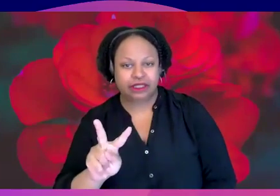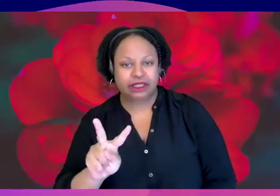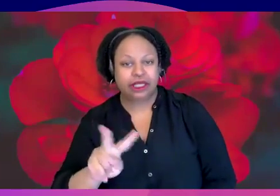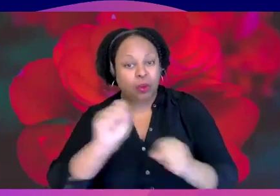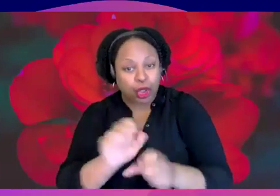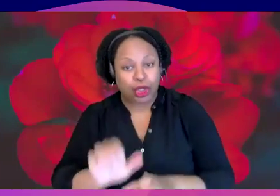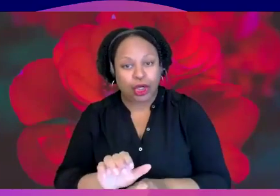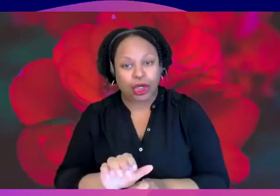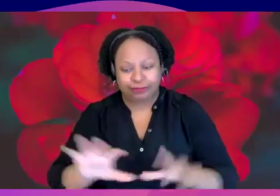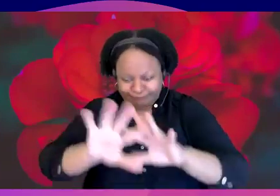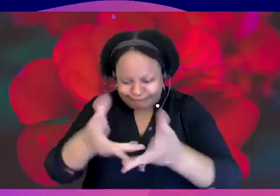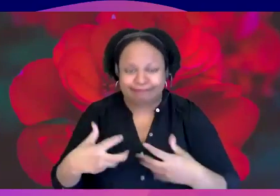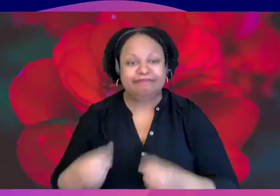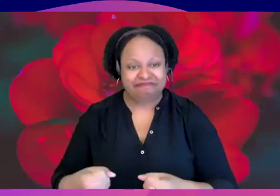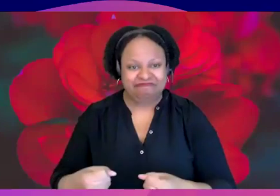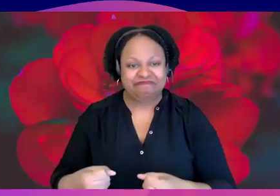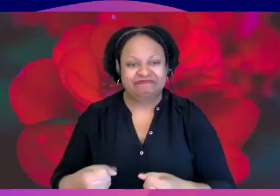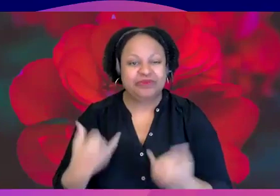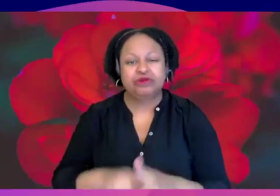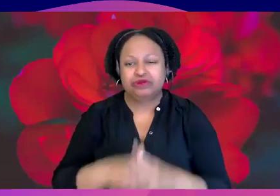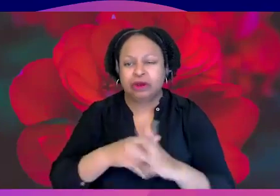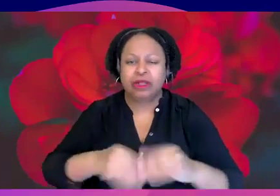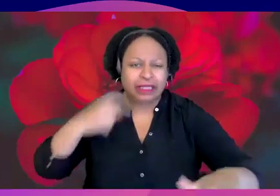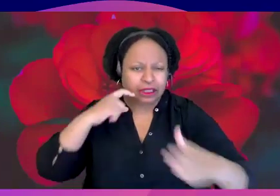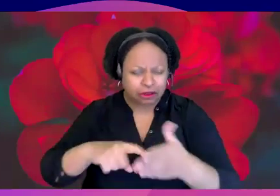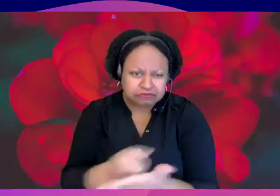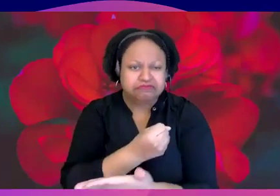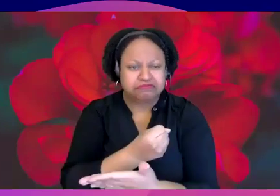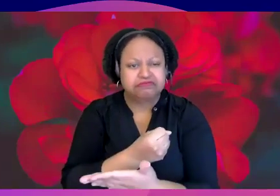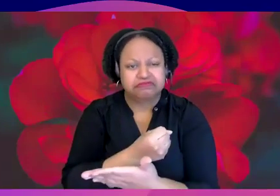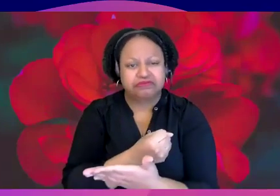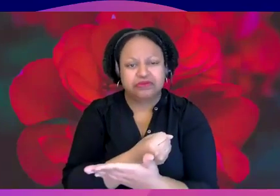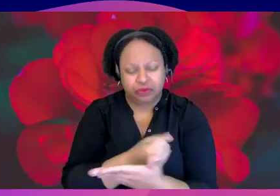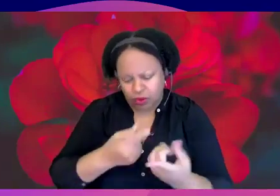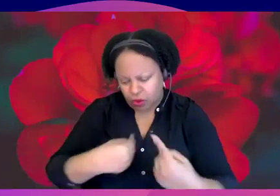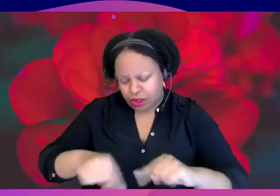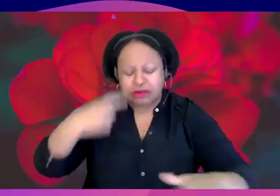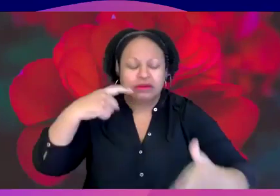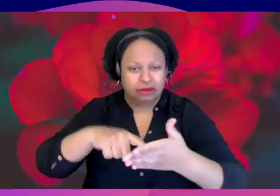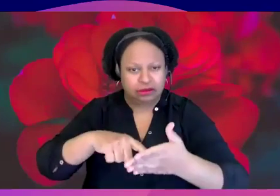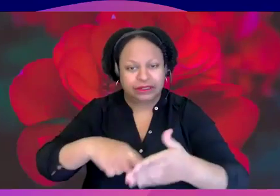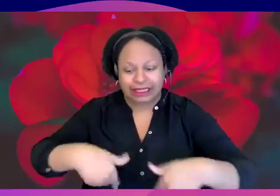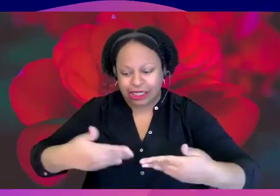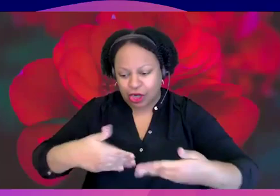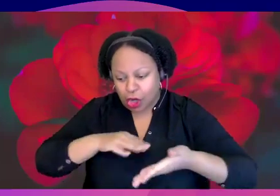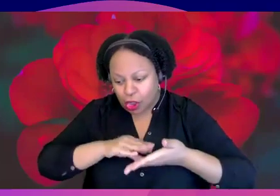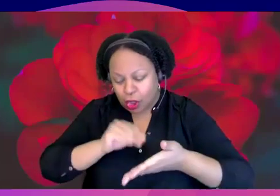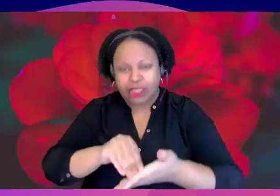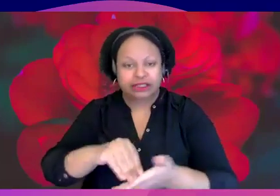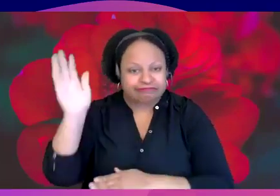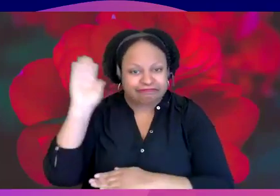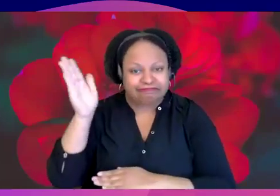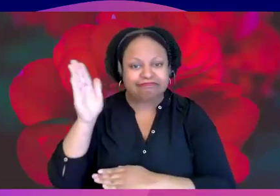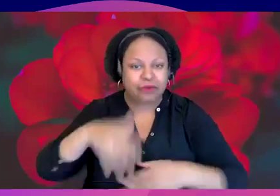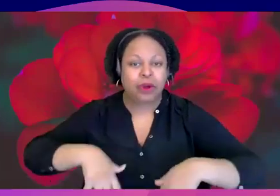Wellbeing. I'd like to begin with a land acknowledgement. We acknowledge that we are learning,